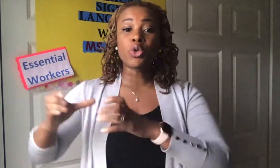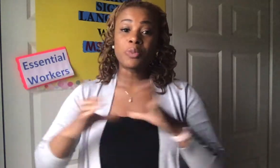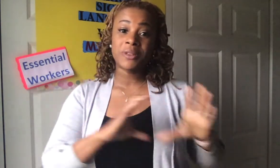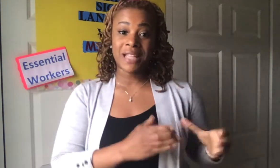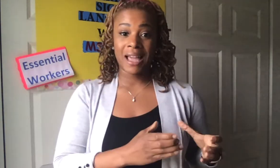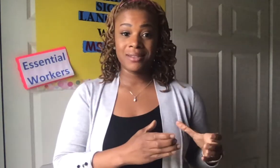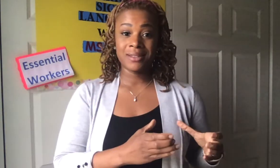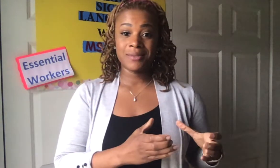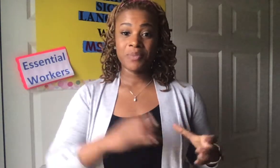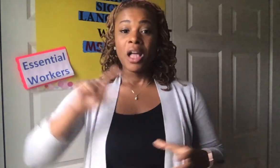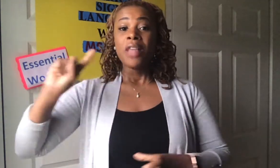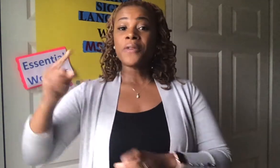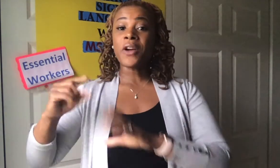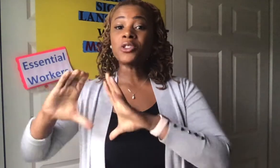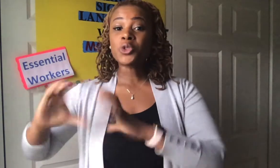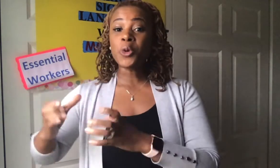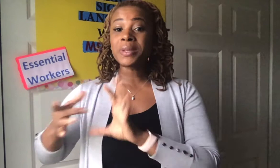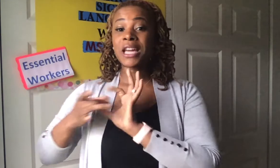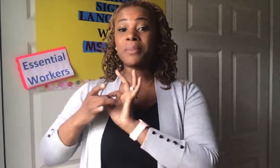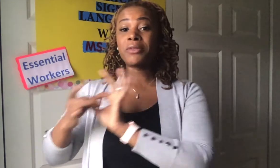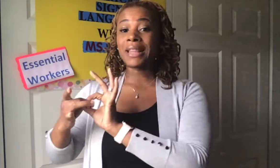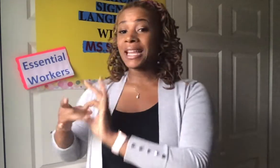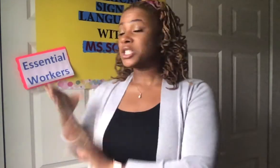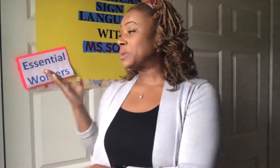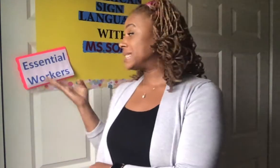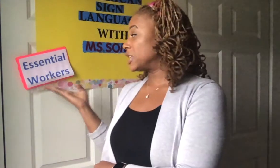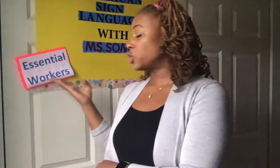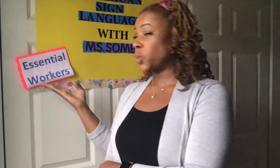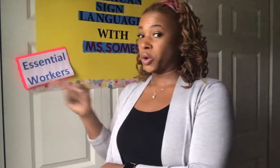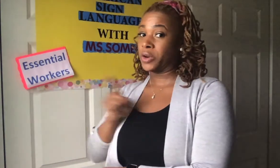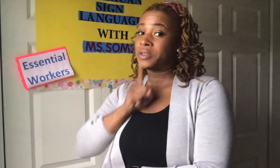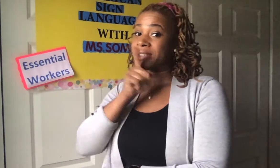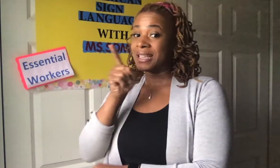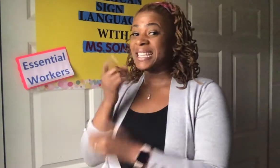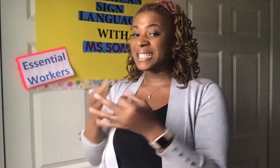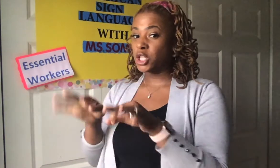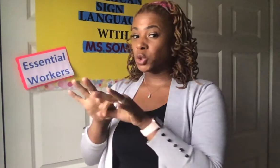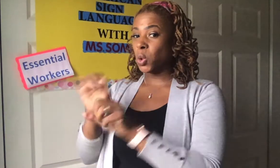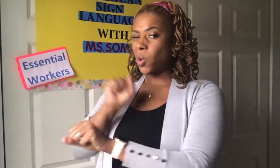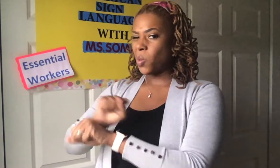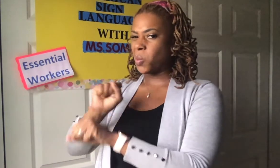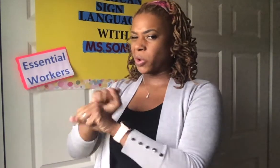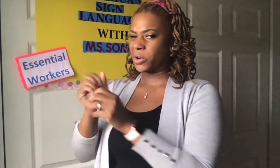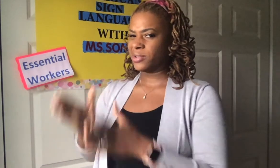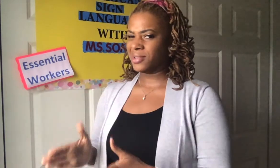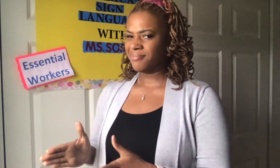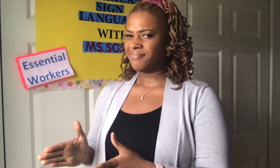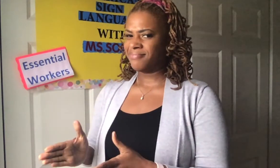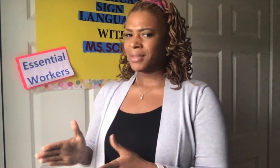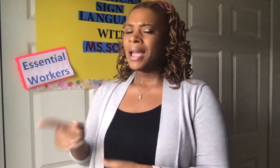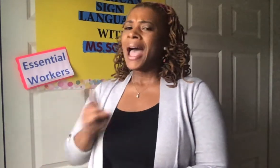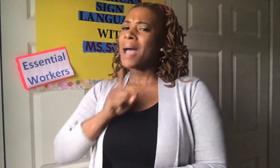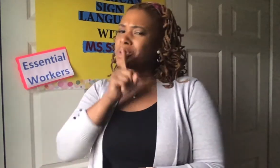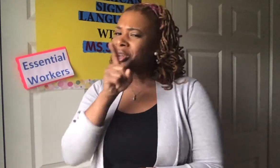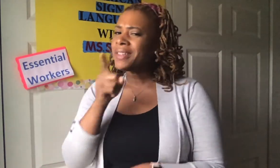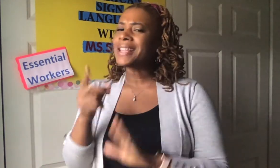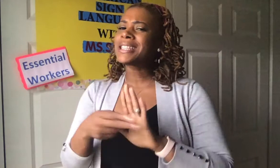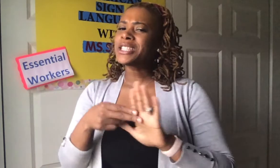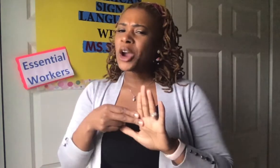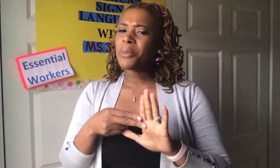of signs. The first group is going to be related to essential workers. Essential workers. I'm sure that's a term you've